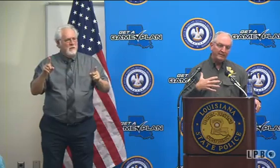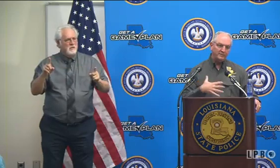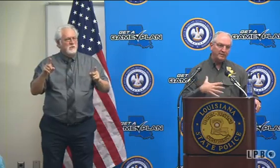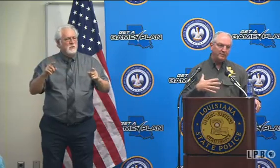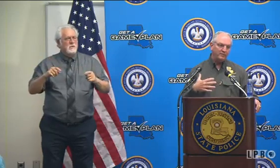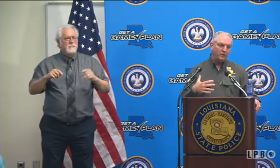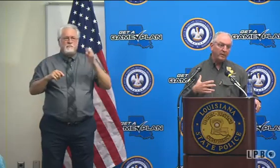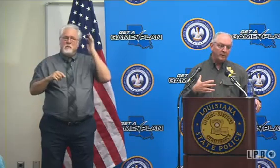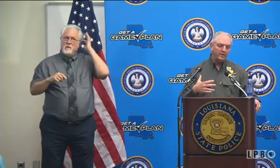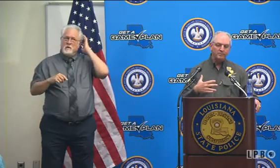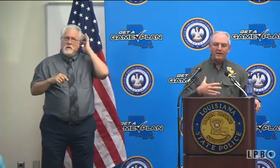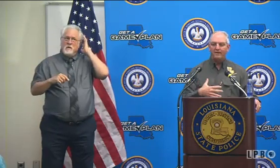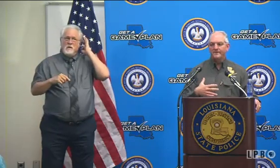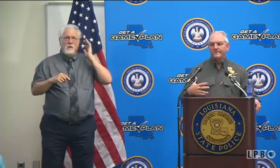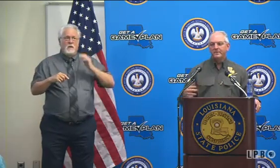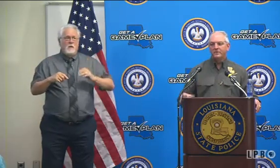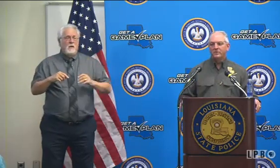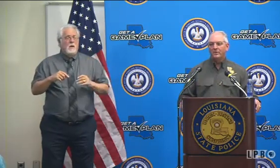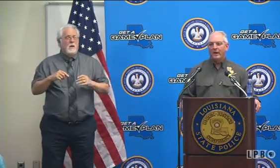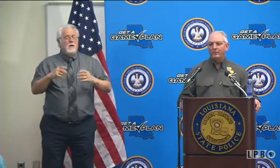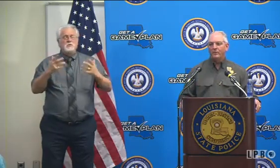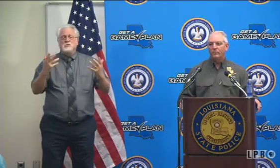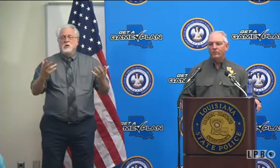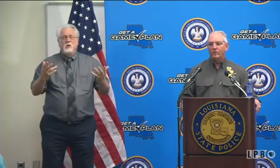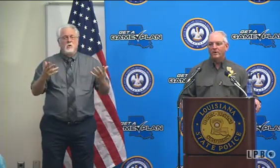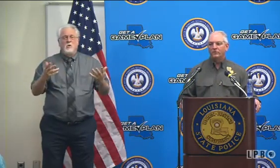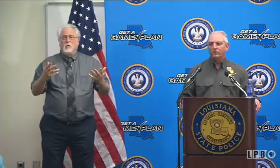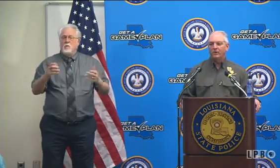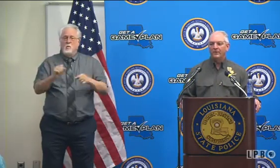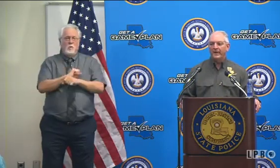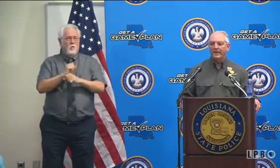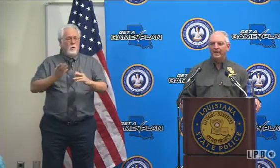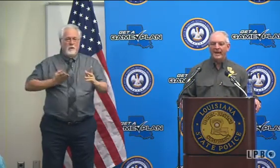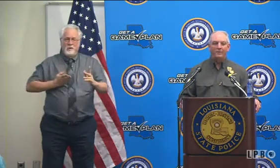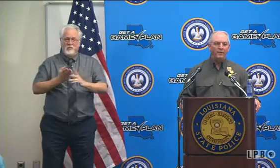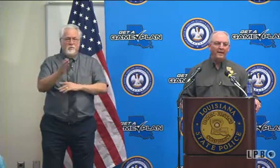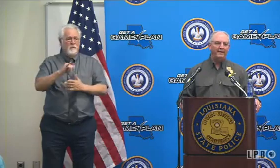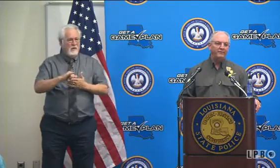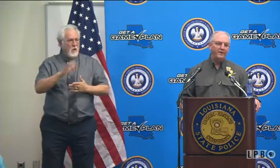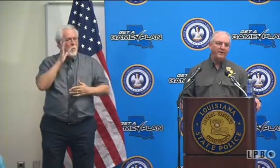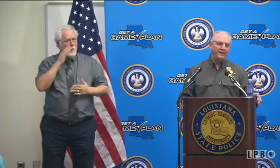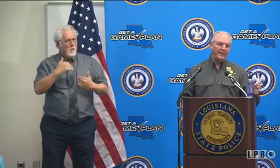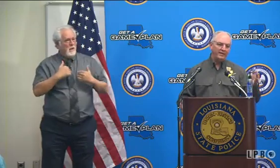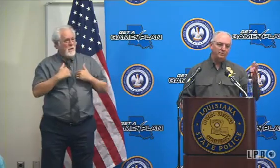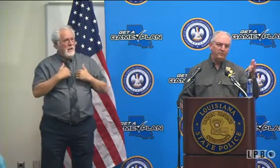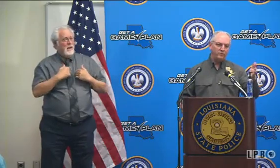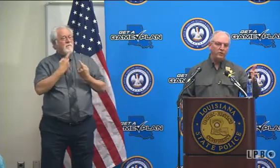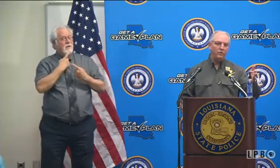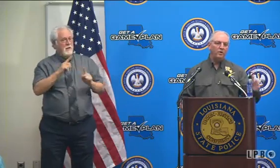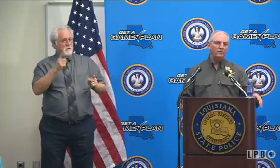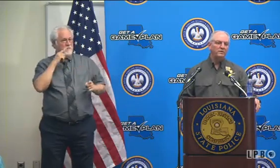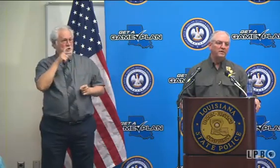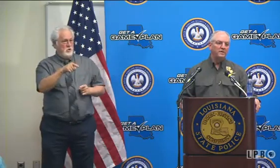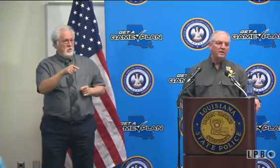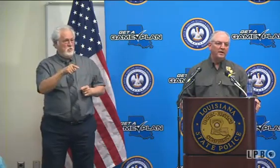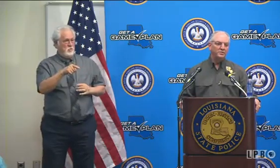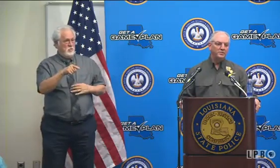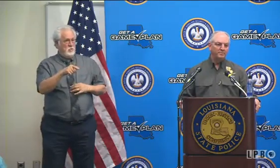in place before it would expire. So we're working through all that. I will have an announcement for you